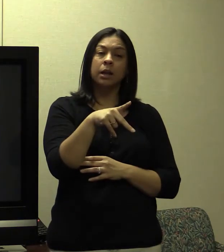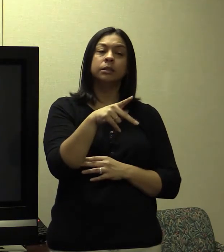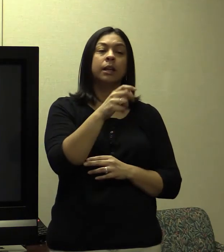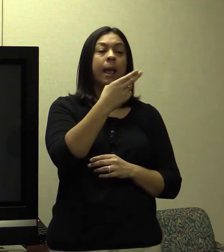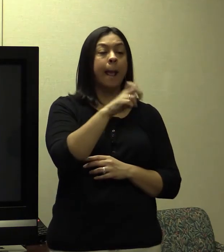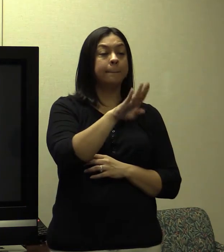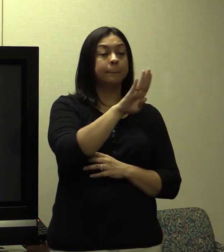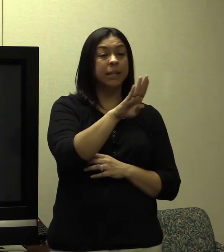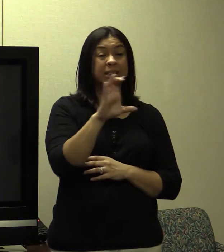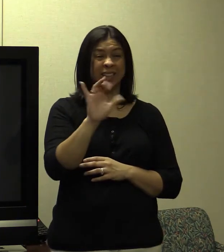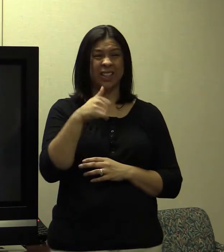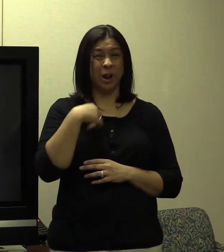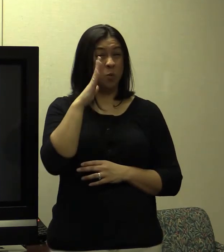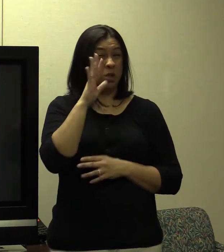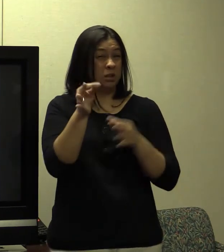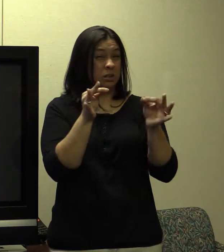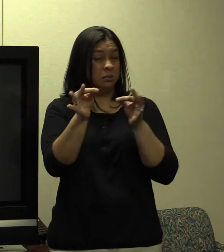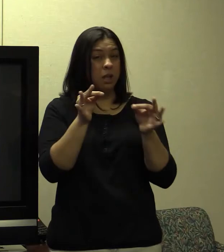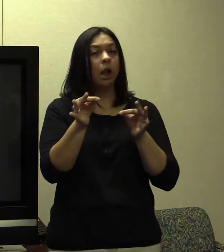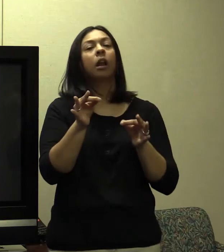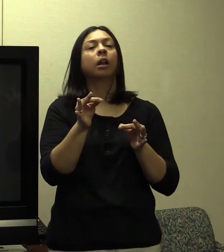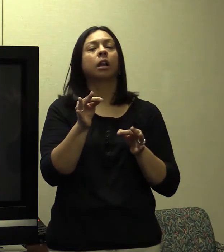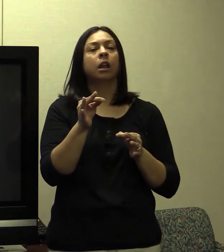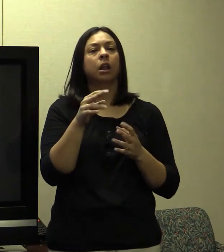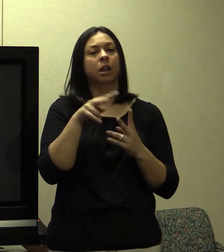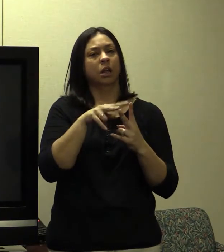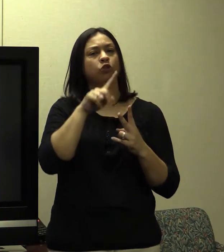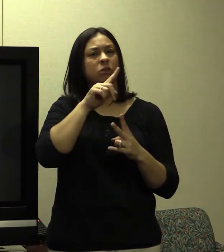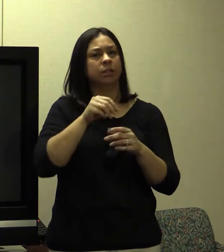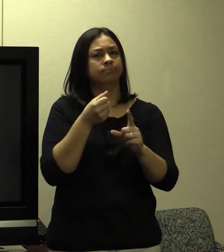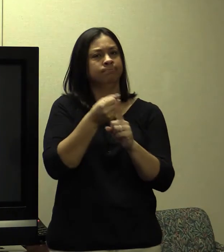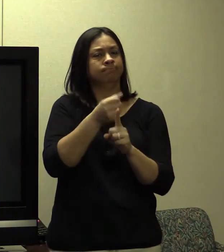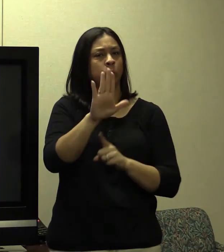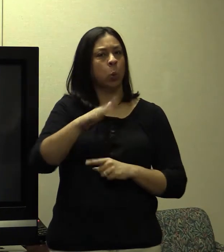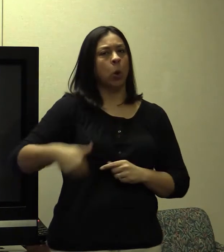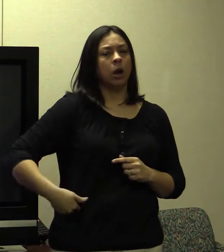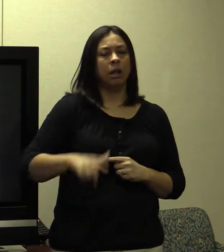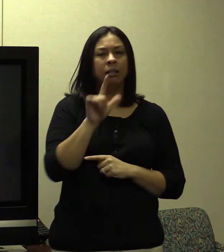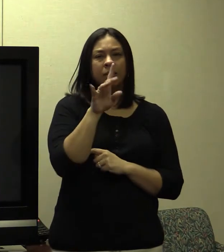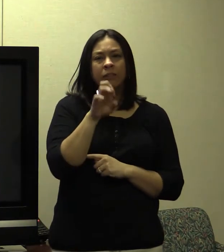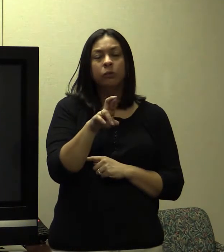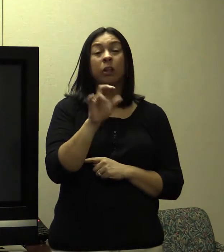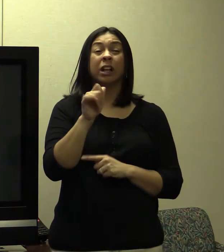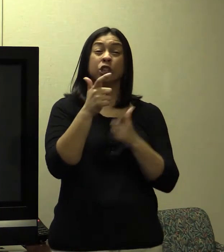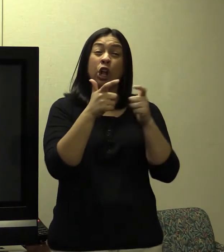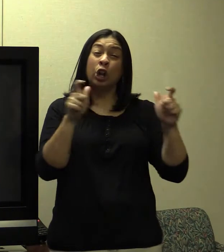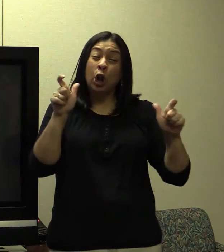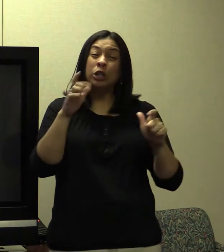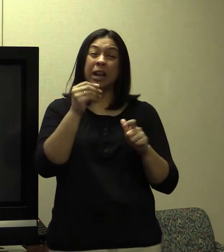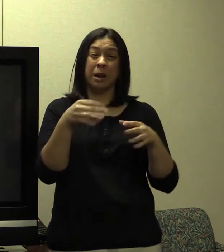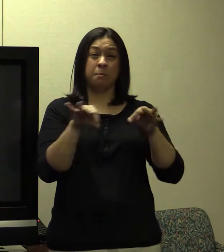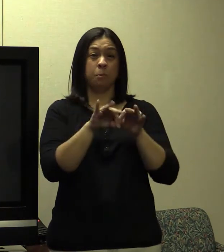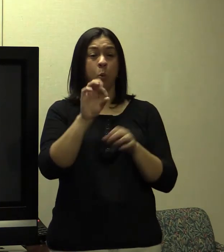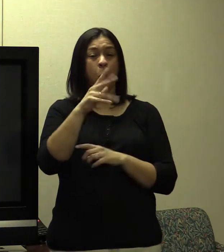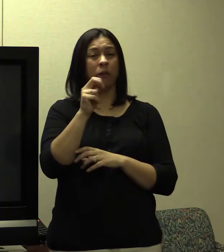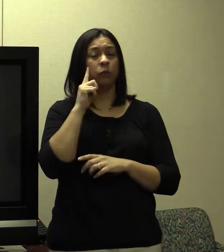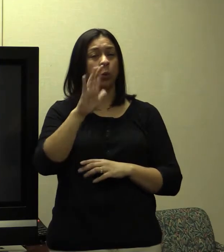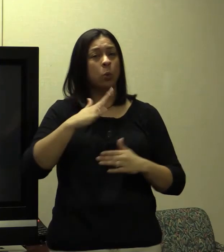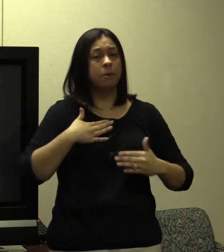C that we're going to talk about, actually affect the liver, and it's one of the largest and most important organs of the body. It's a